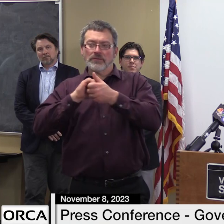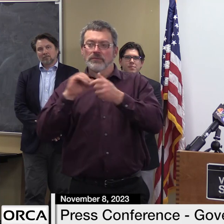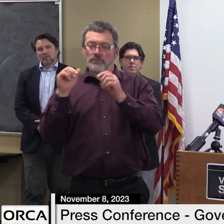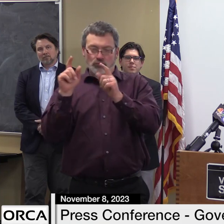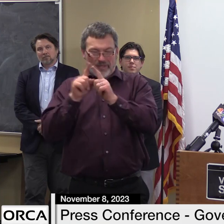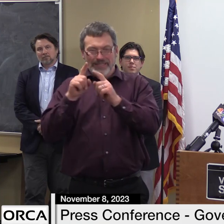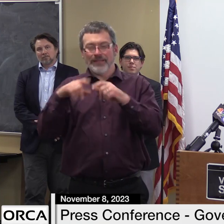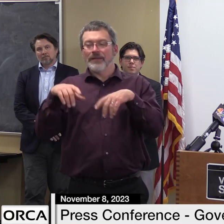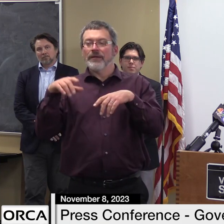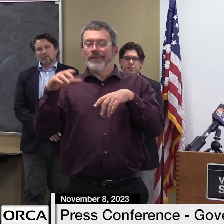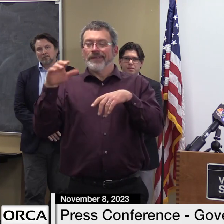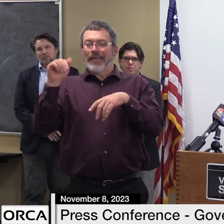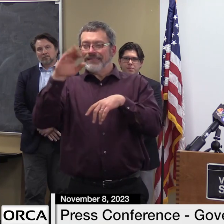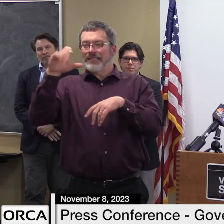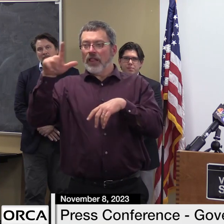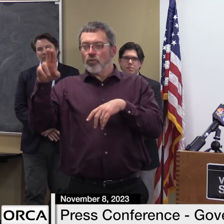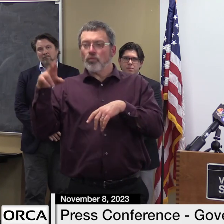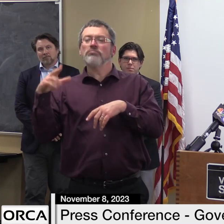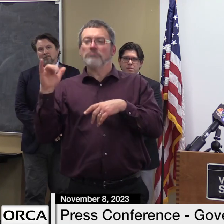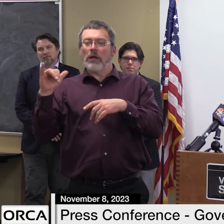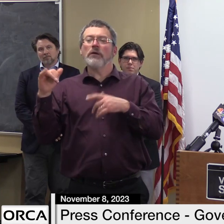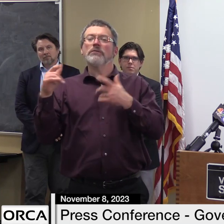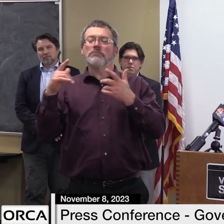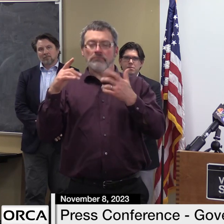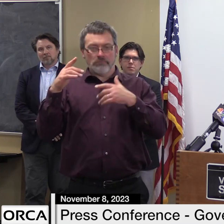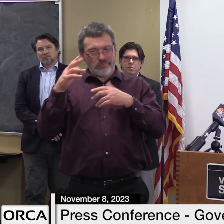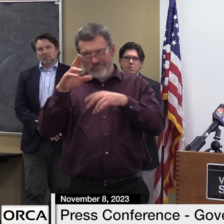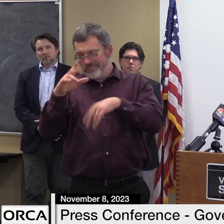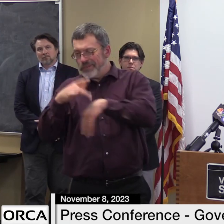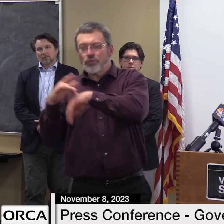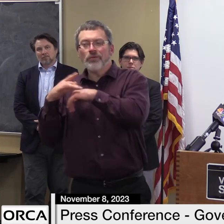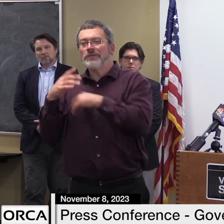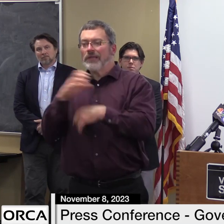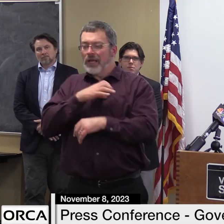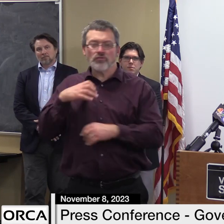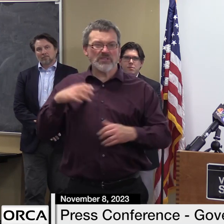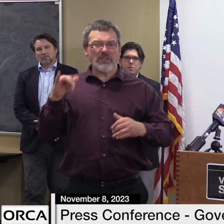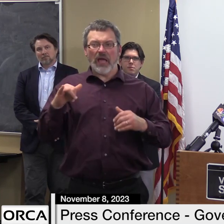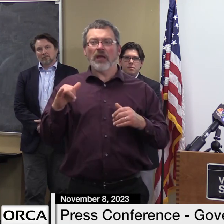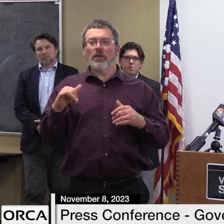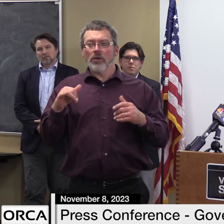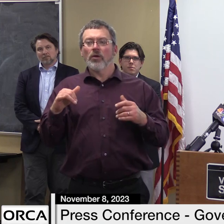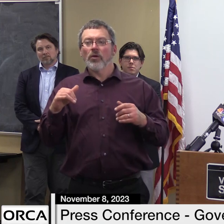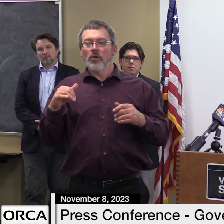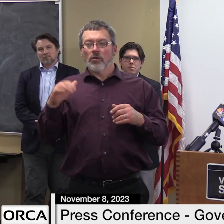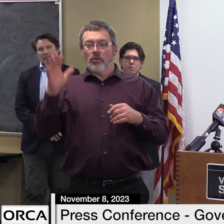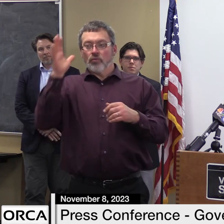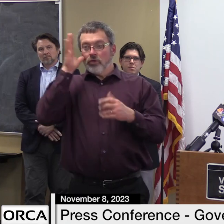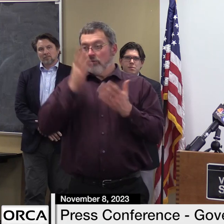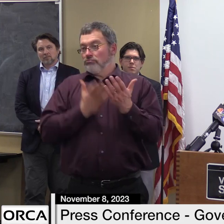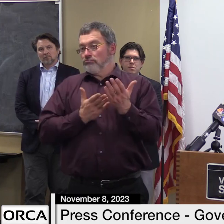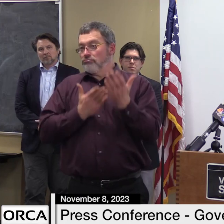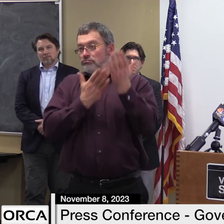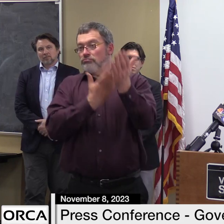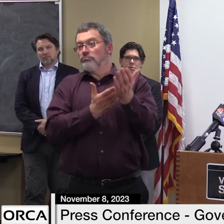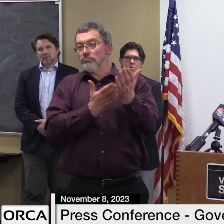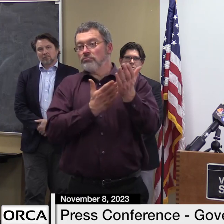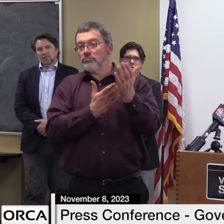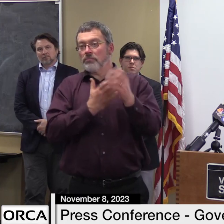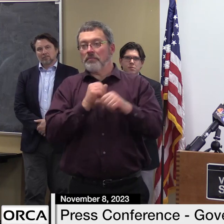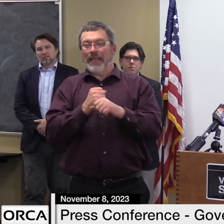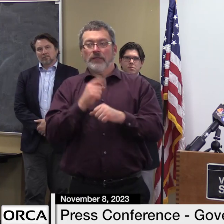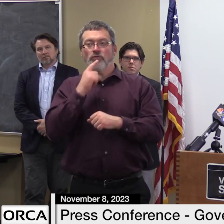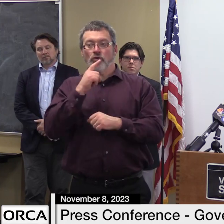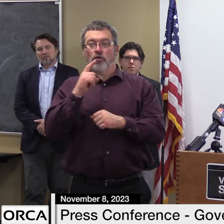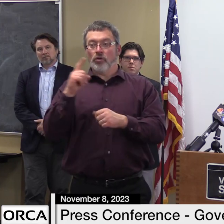Resources Council, a few others. They're going to be presenting a proposal that they say will ensure that the wealthy